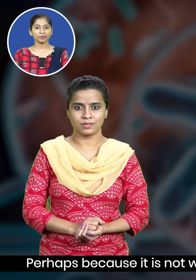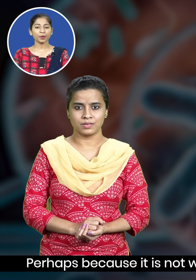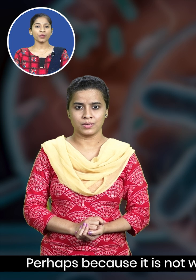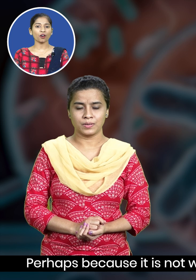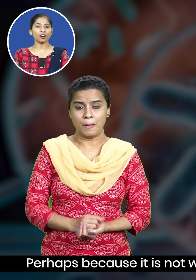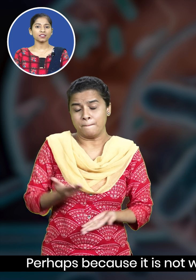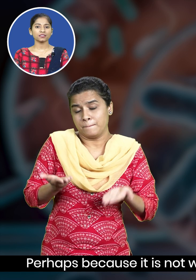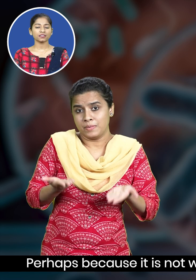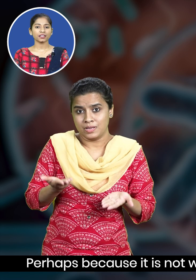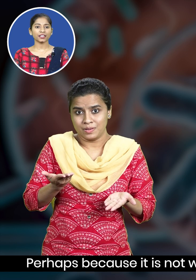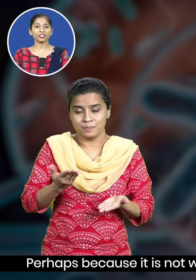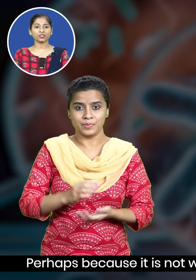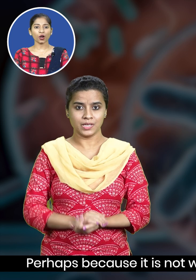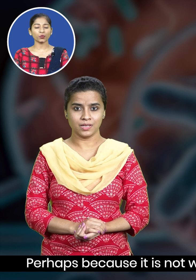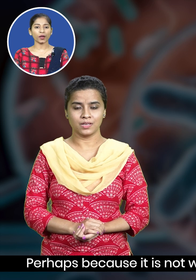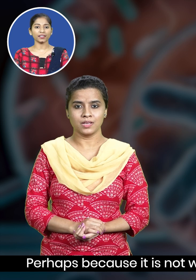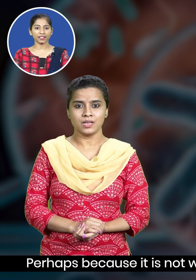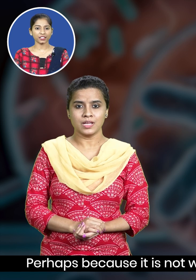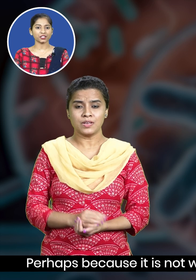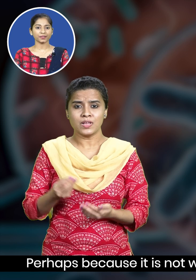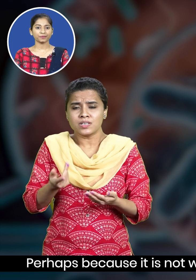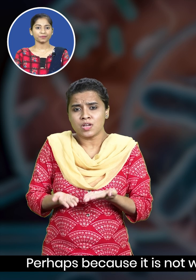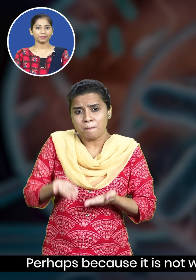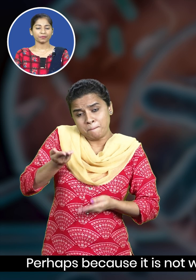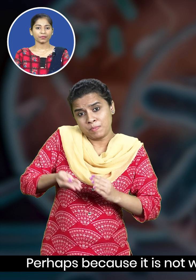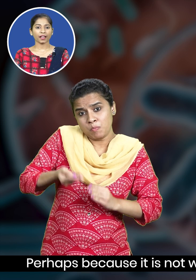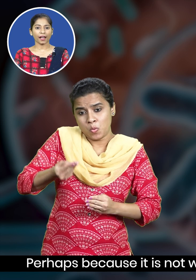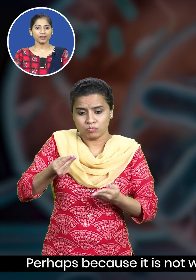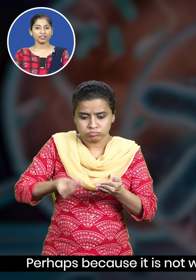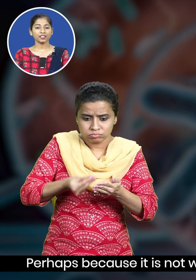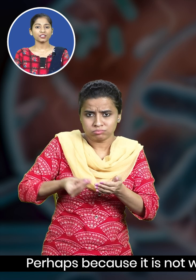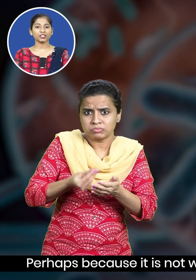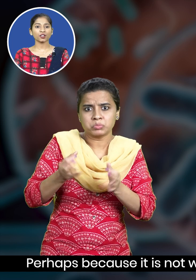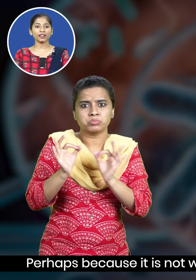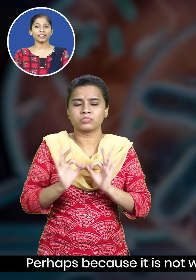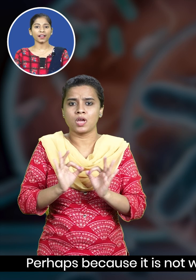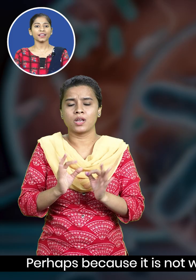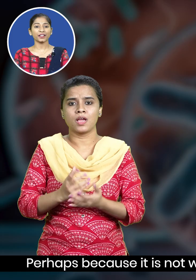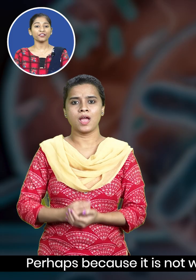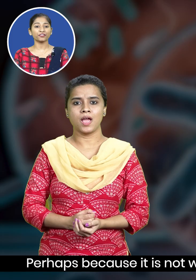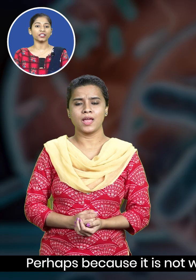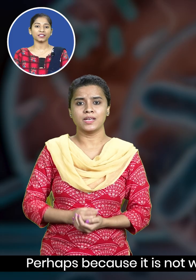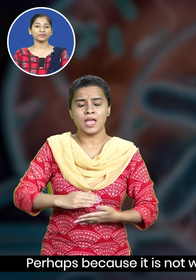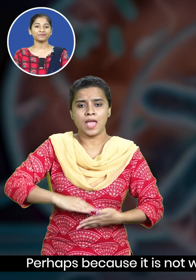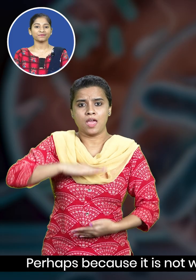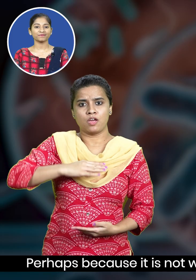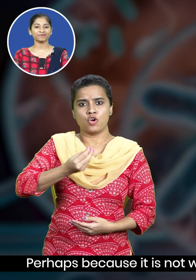Perhaps because it is not well nourished and does not get enough